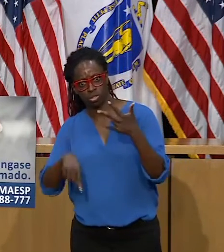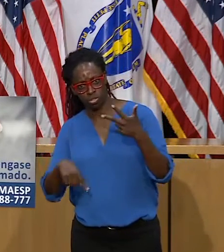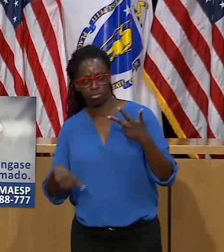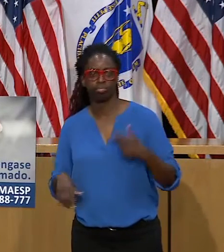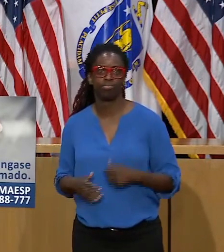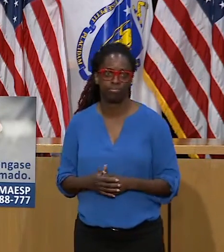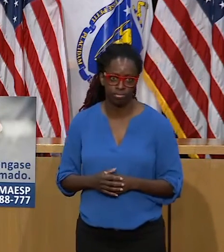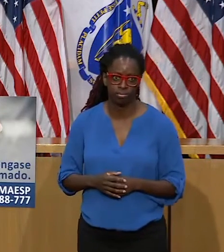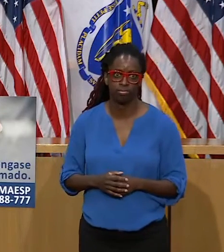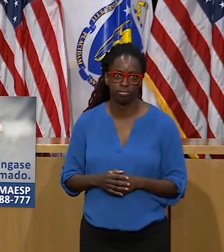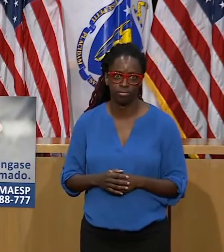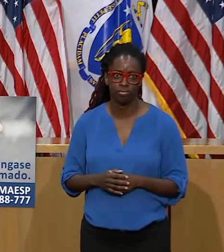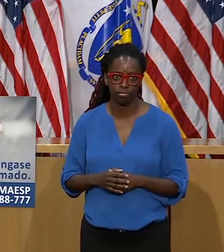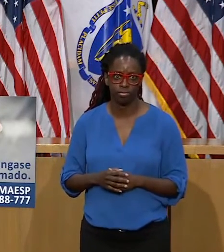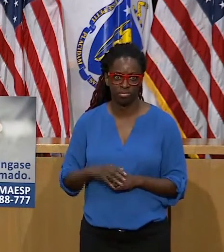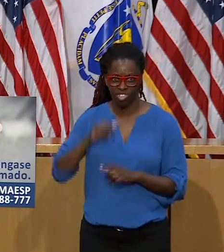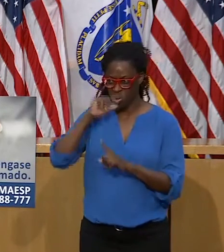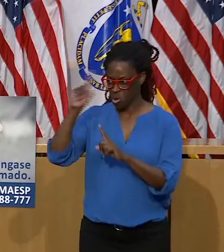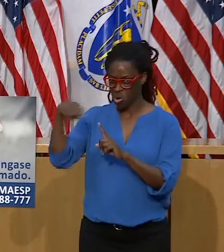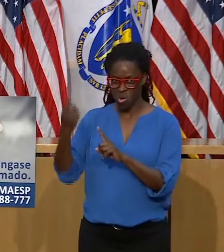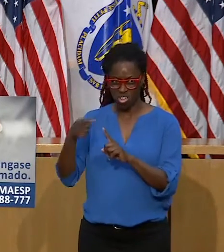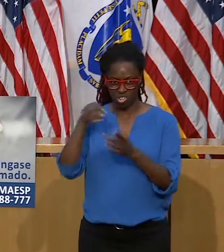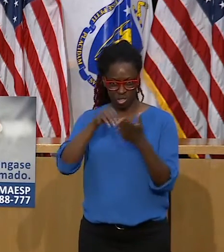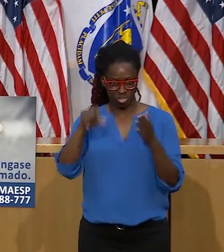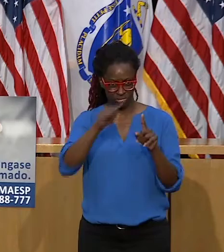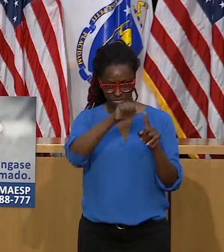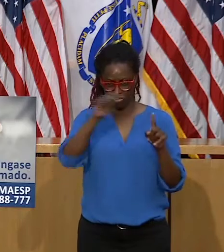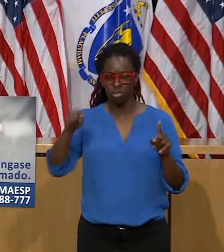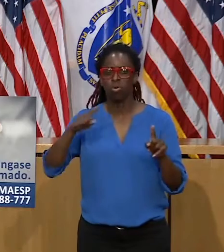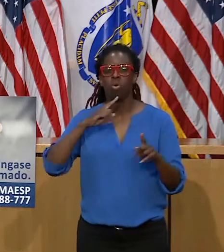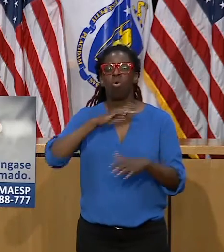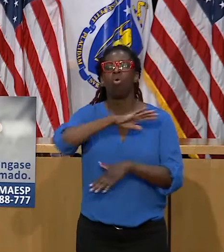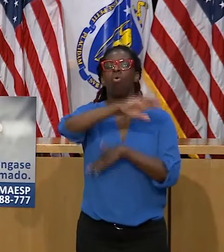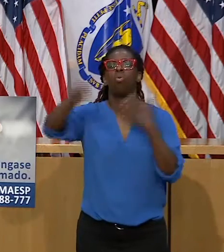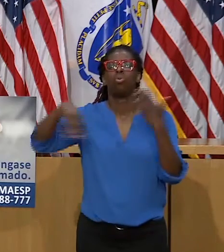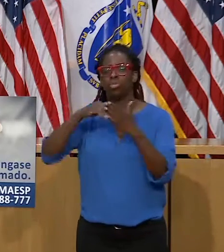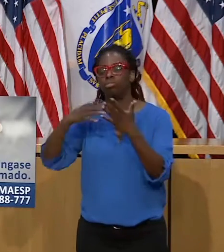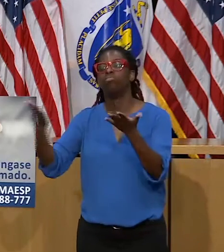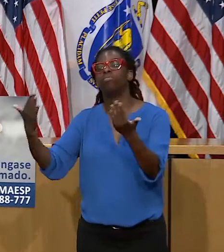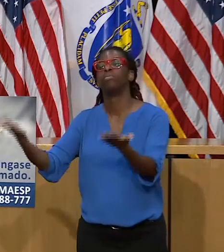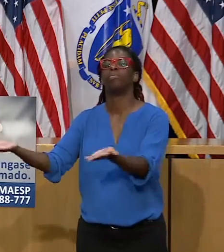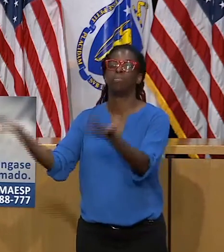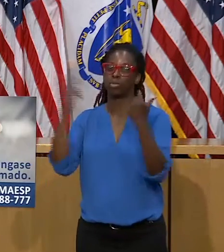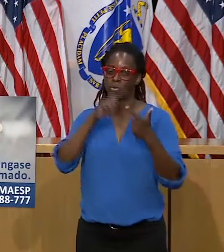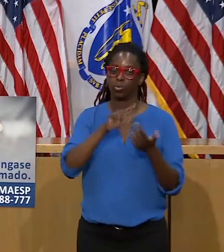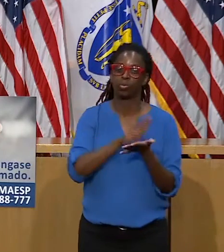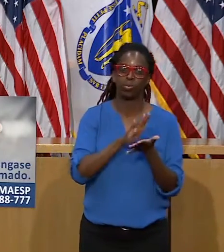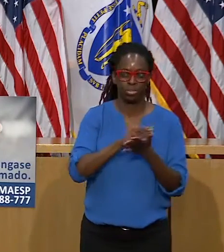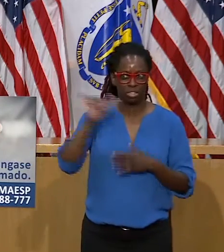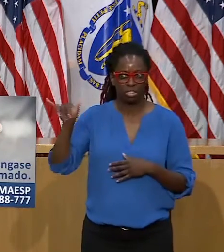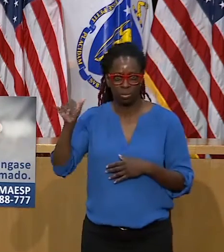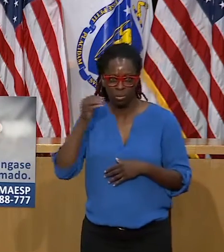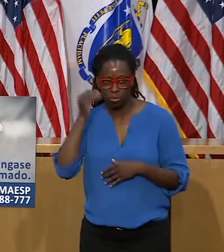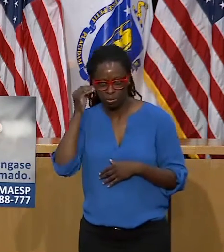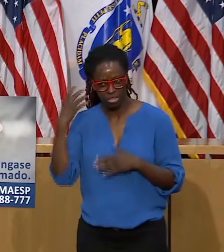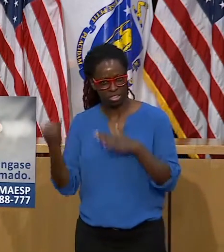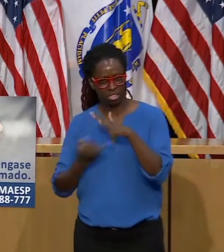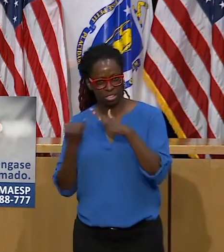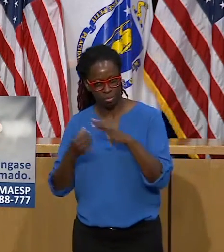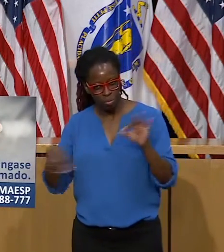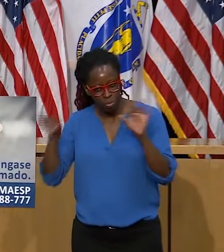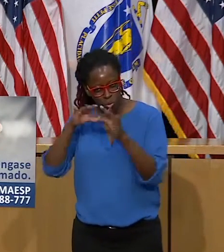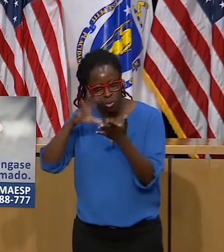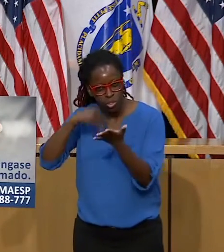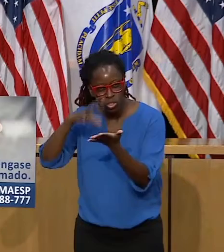to school to learn and grow. The detailed document released today was developed with extensive